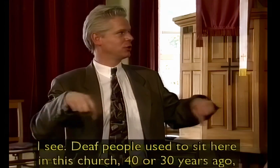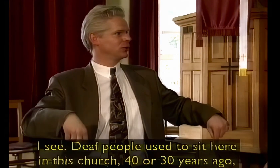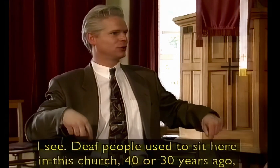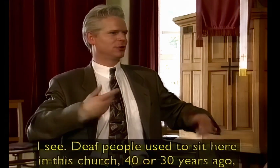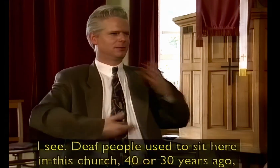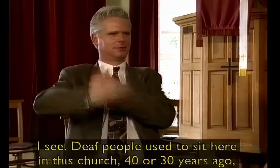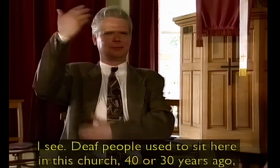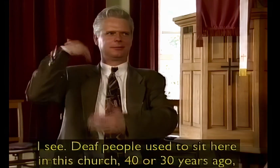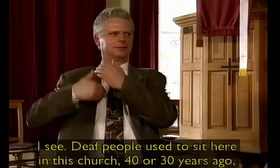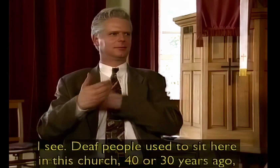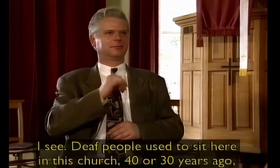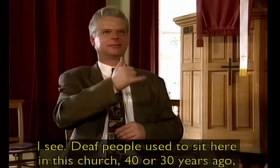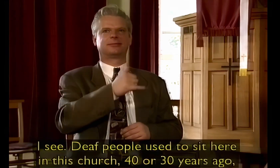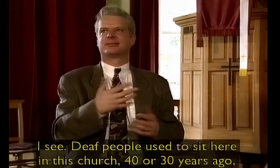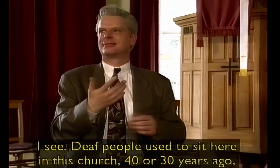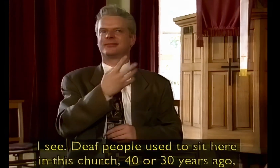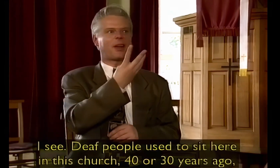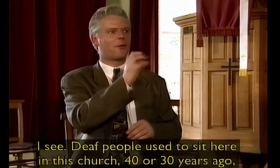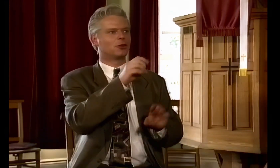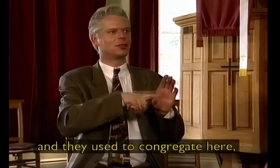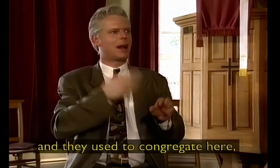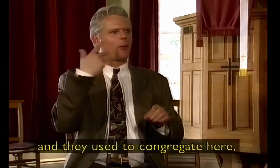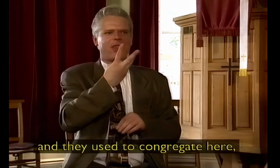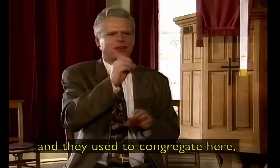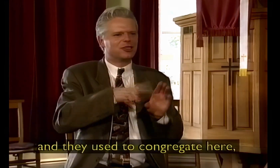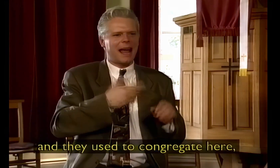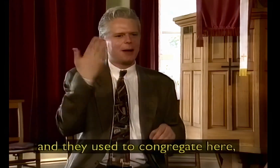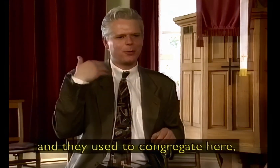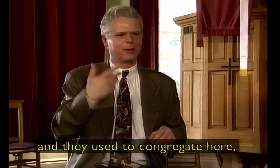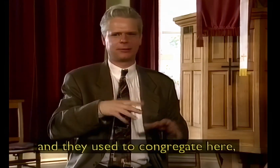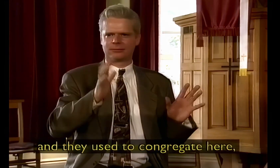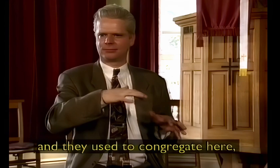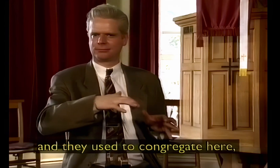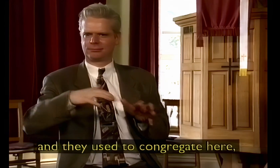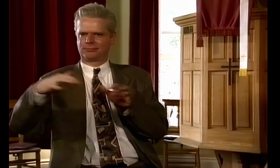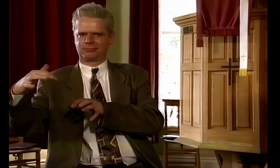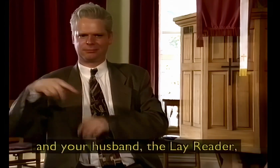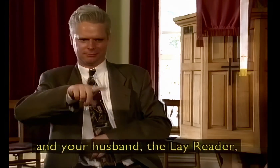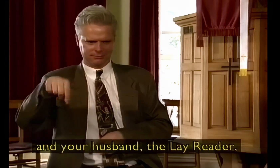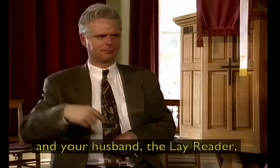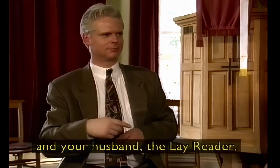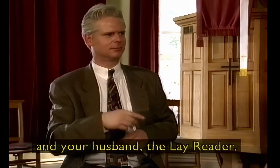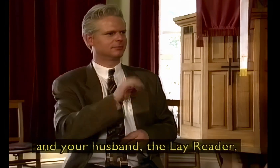And deaf people used to sit here in this very church 40 or 30 years ago, and they used to congregate